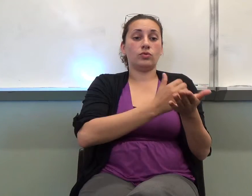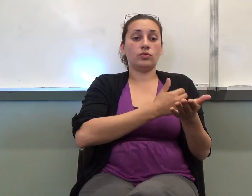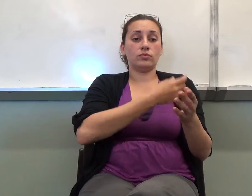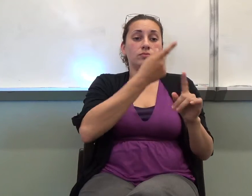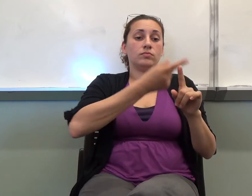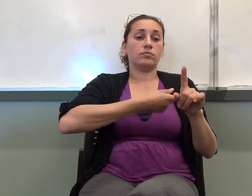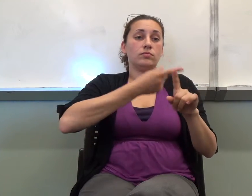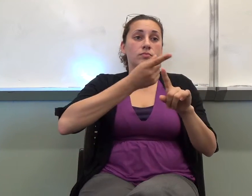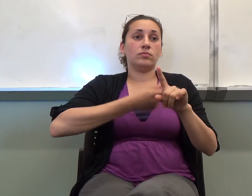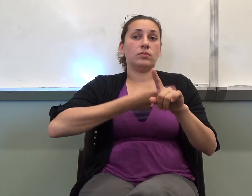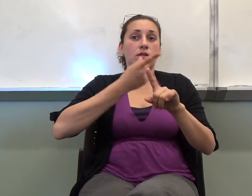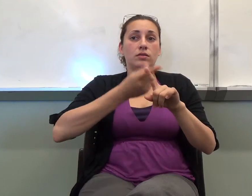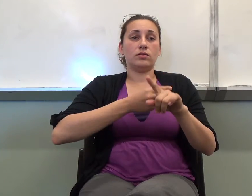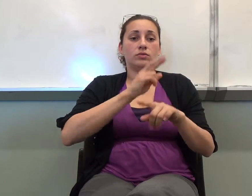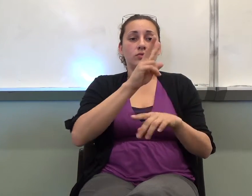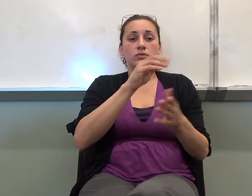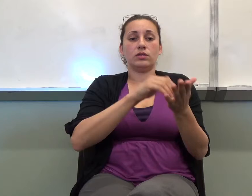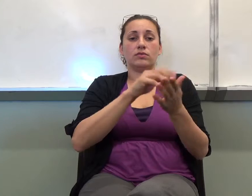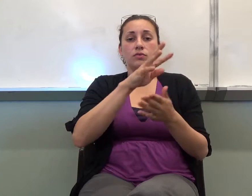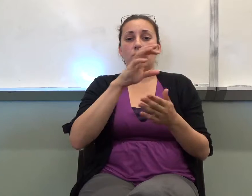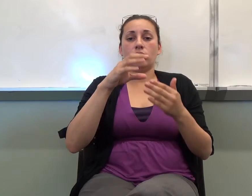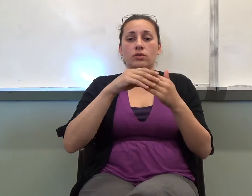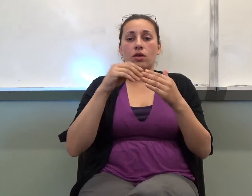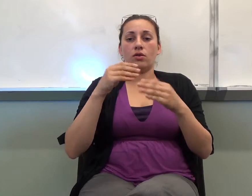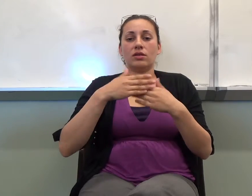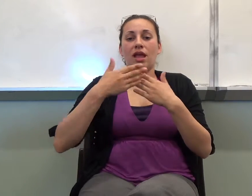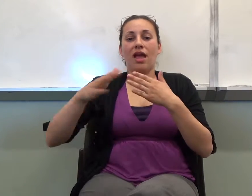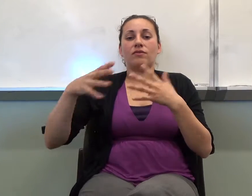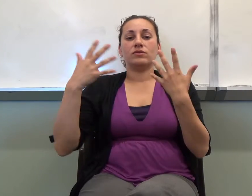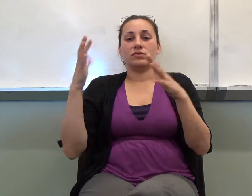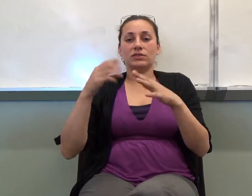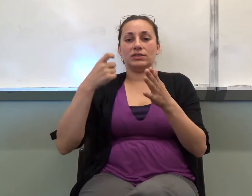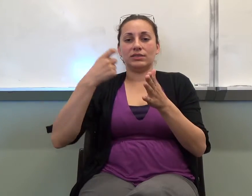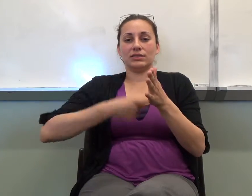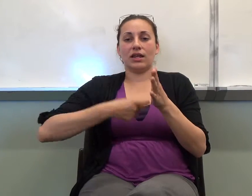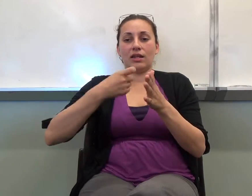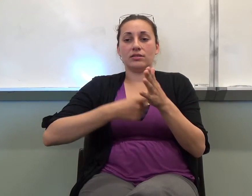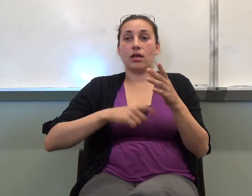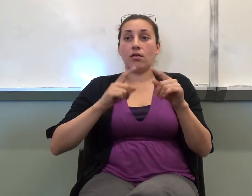of $2,400 after taxes. Not on this peninsula, they don't.